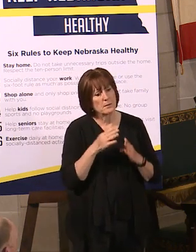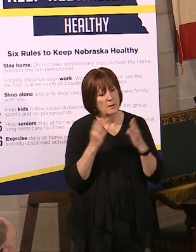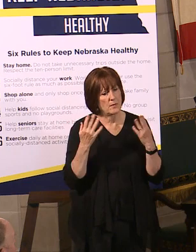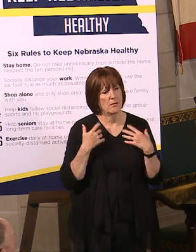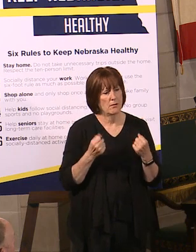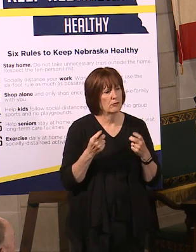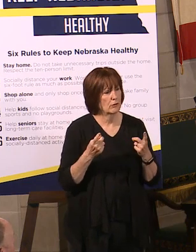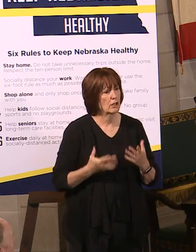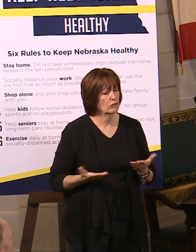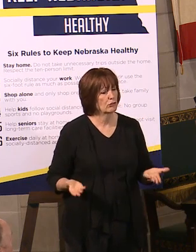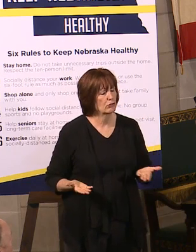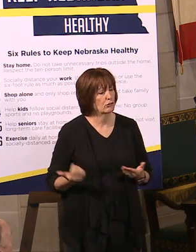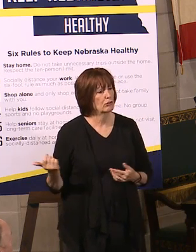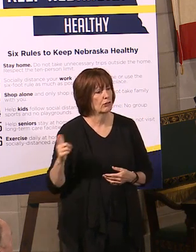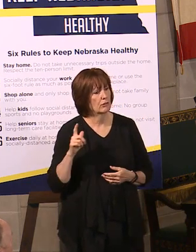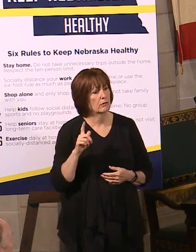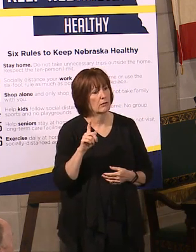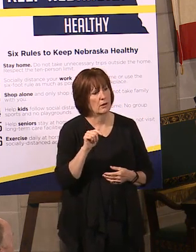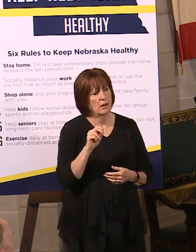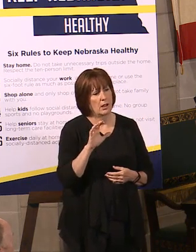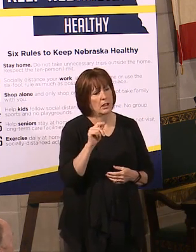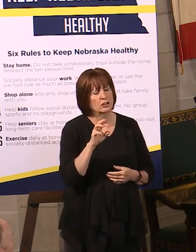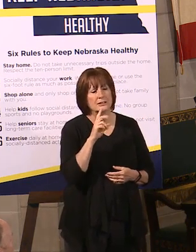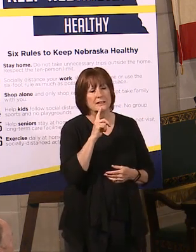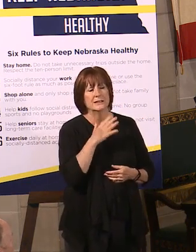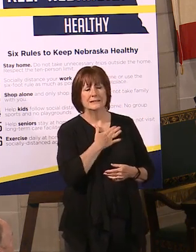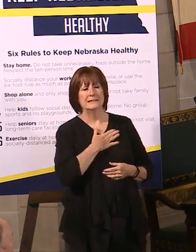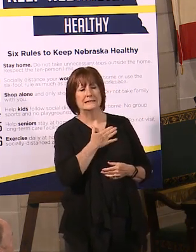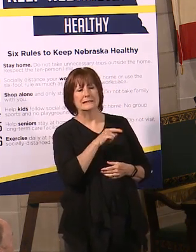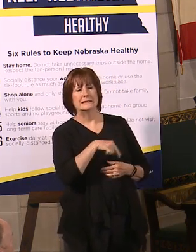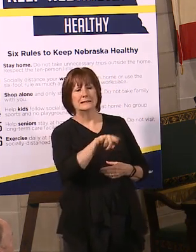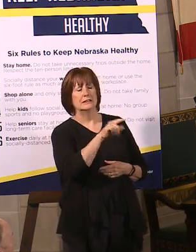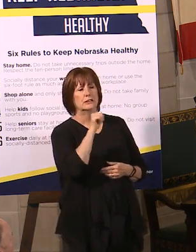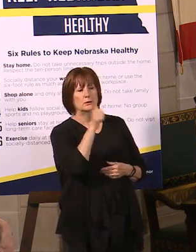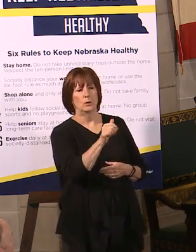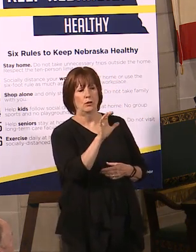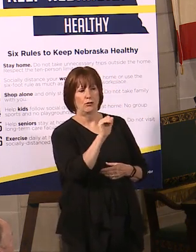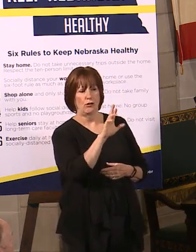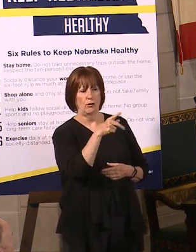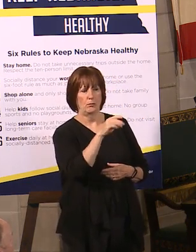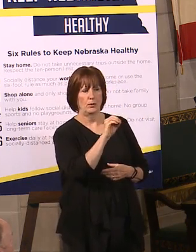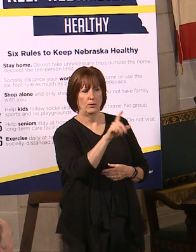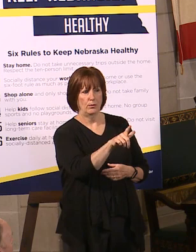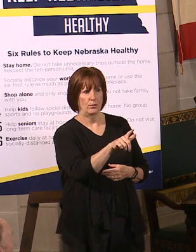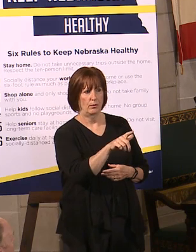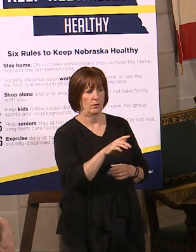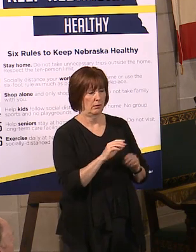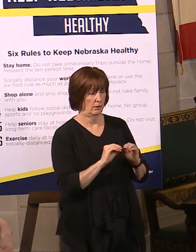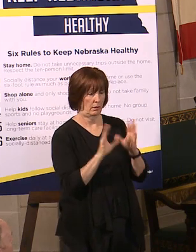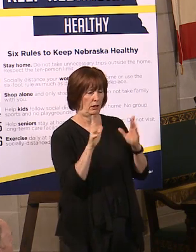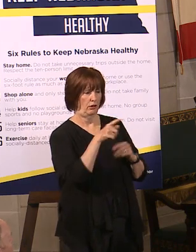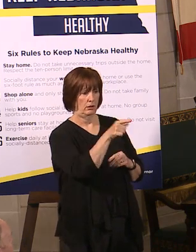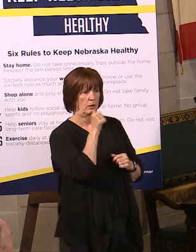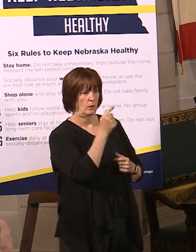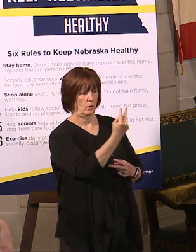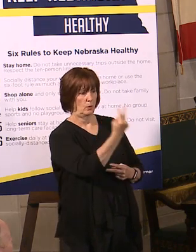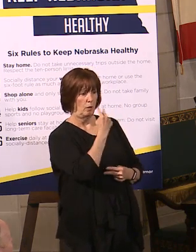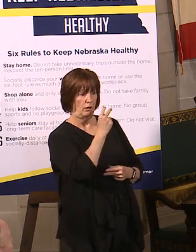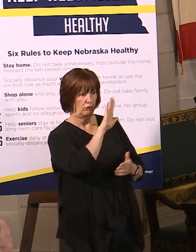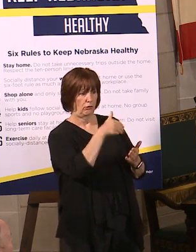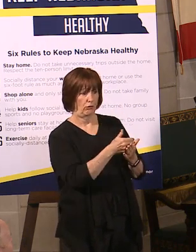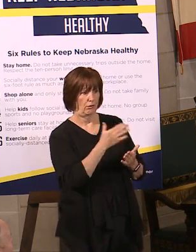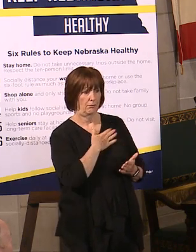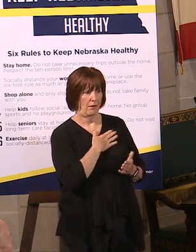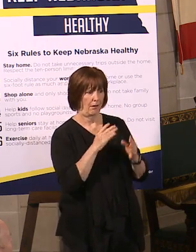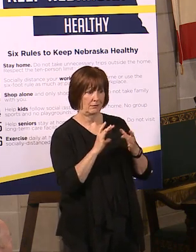here in Lincoln Lancaster has recommended against carpooling. And clearly, Charlie doesn't watch all of my press conferences because we have talked about